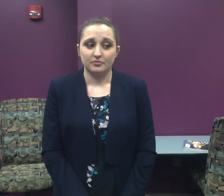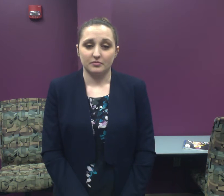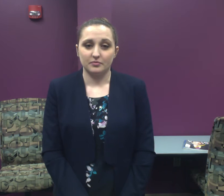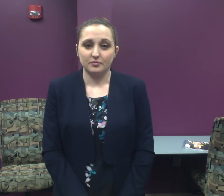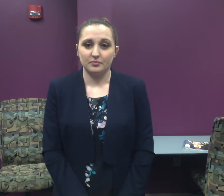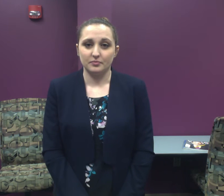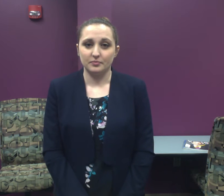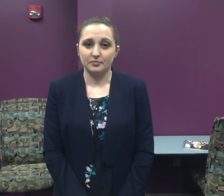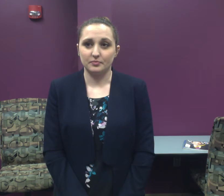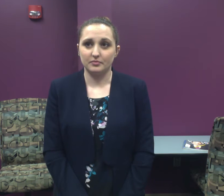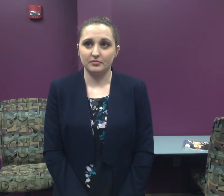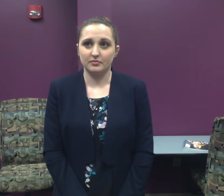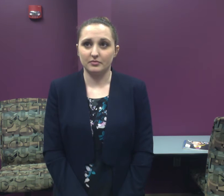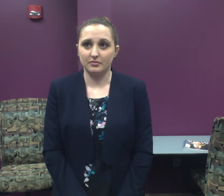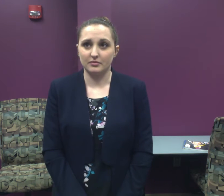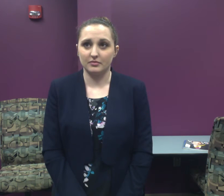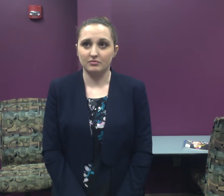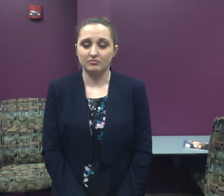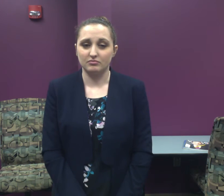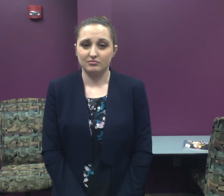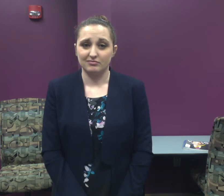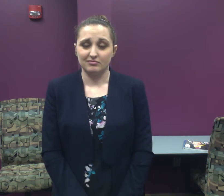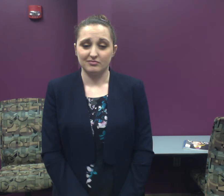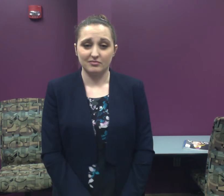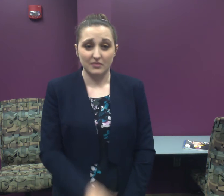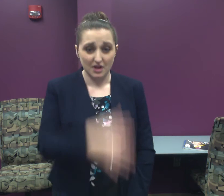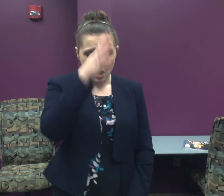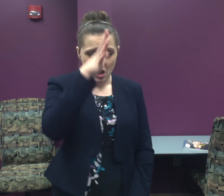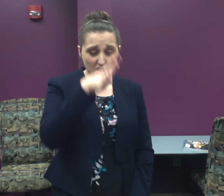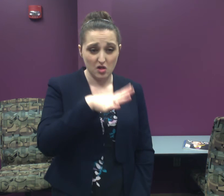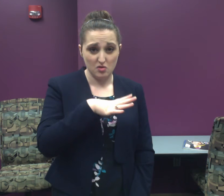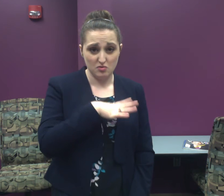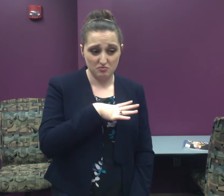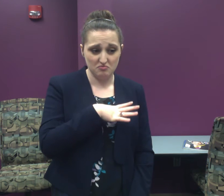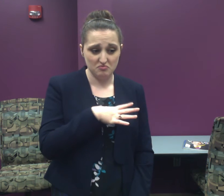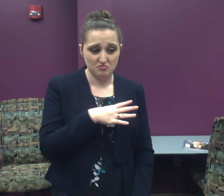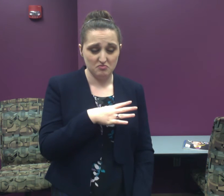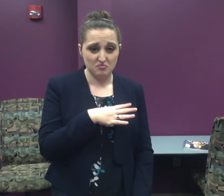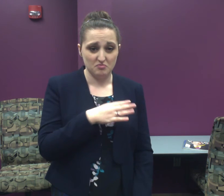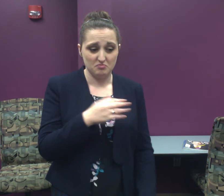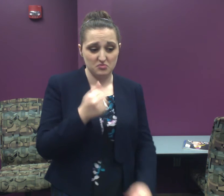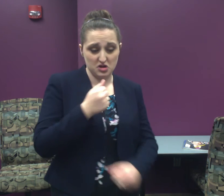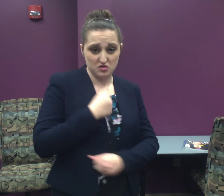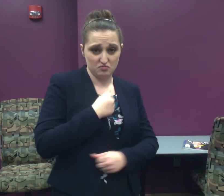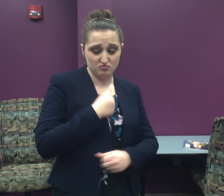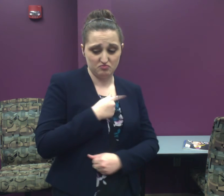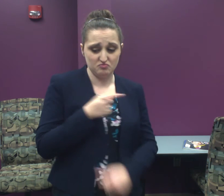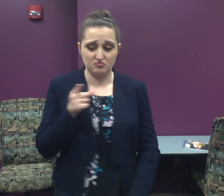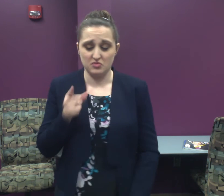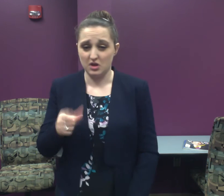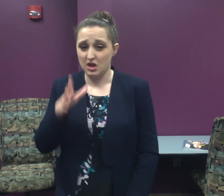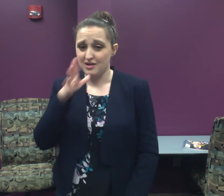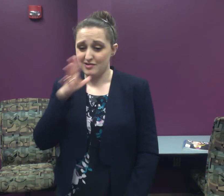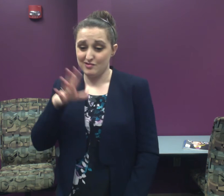have near the figures. Plus, the Germans were sexist. When it came to taking a reprisal